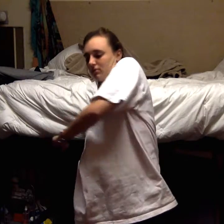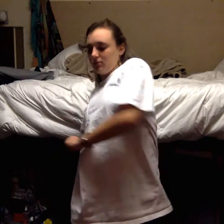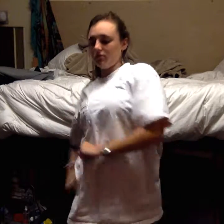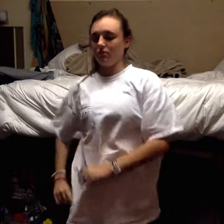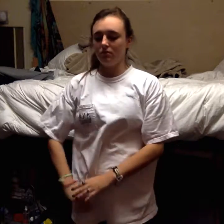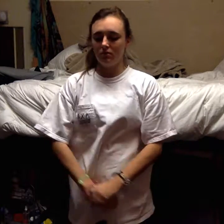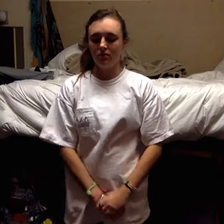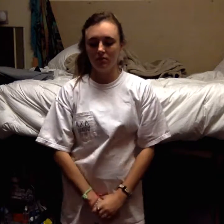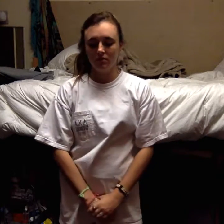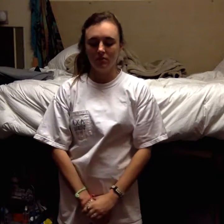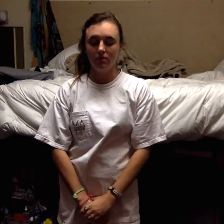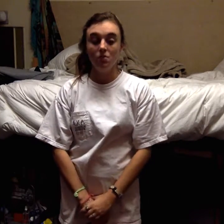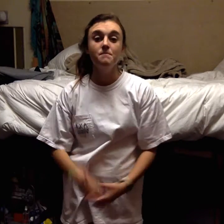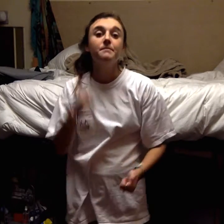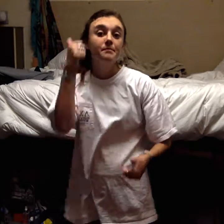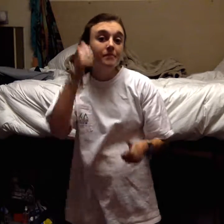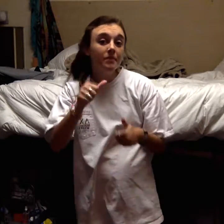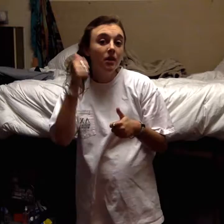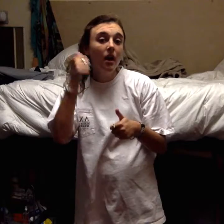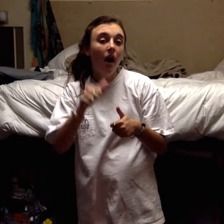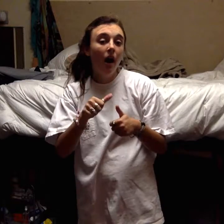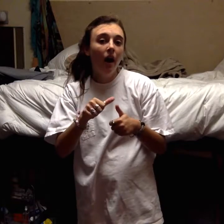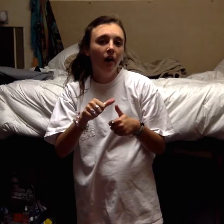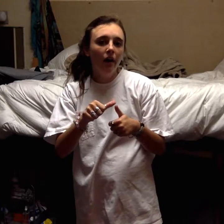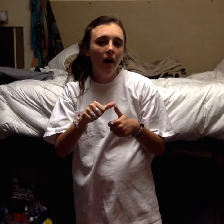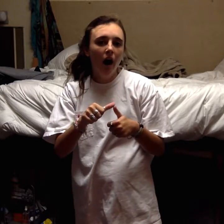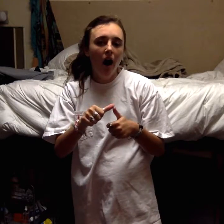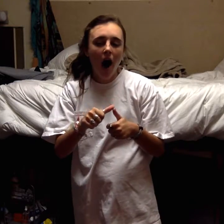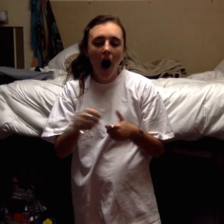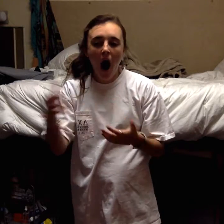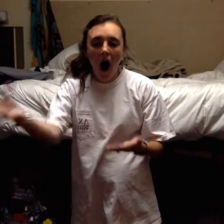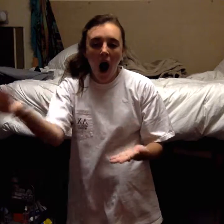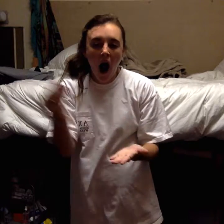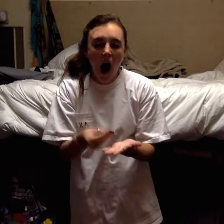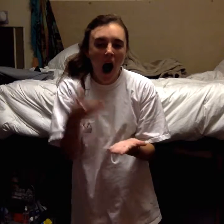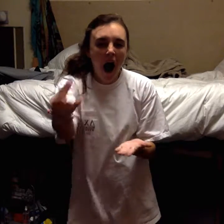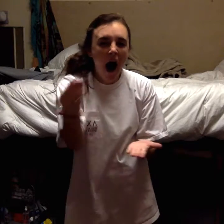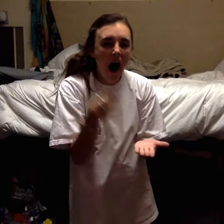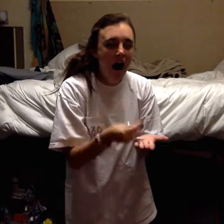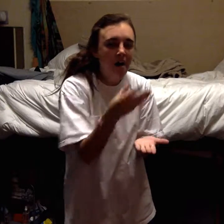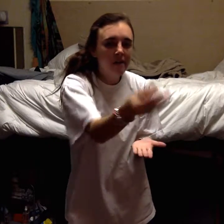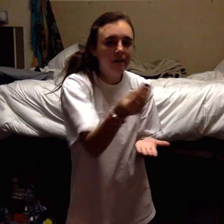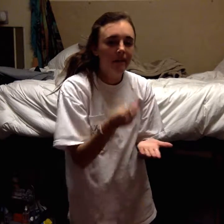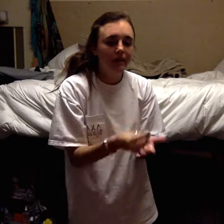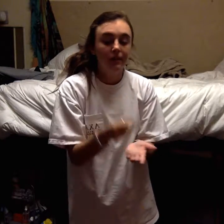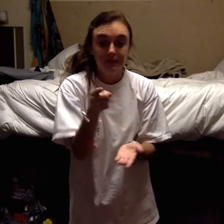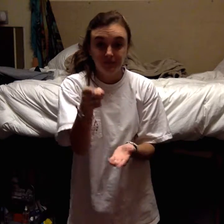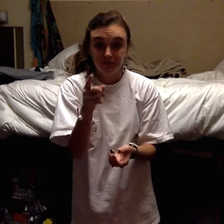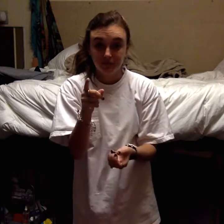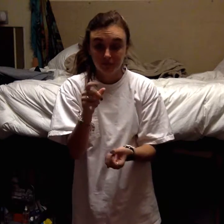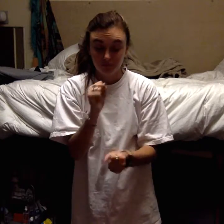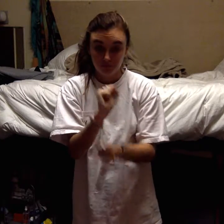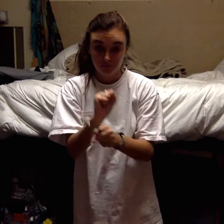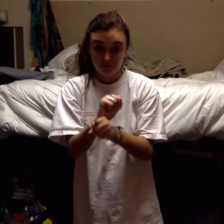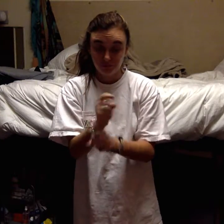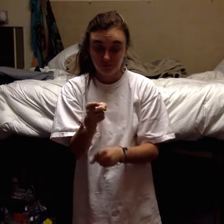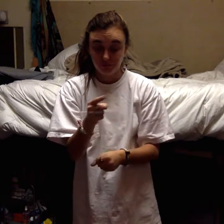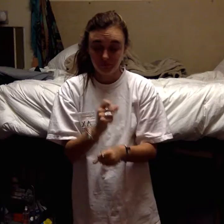Now remember that I am going to be collecting this work. If you think you have an excellent memory, you